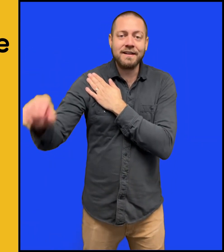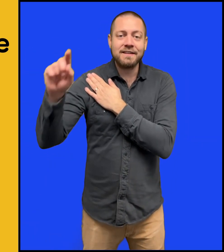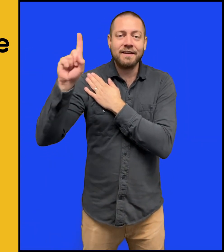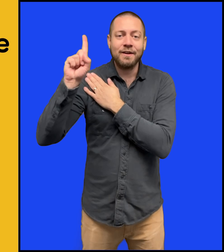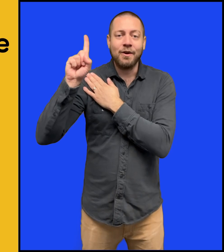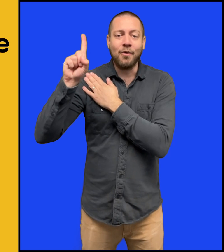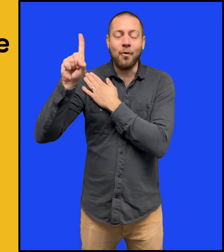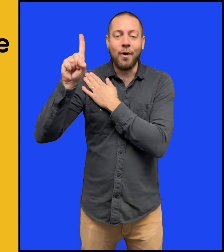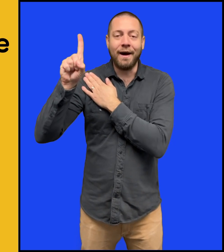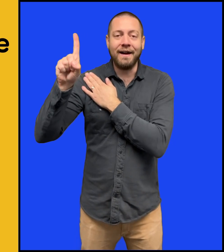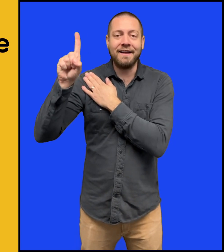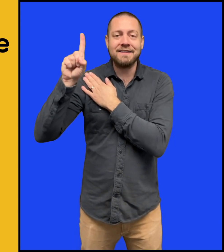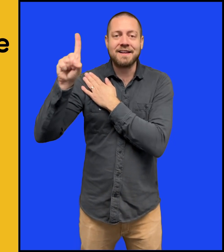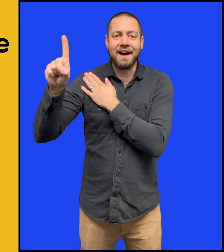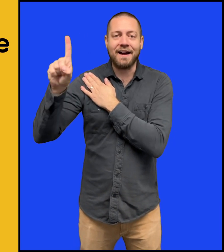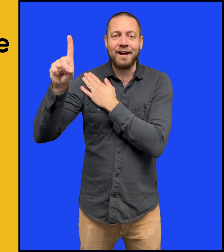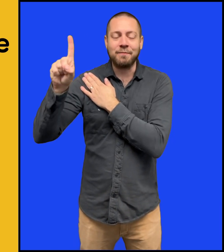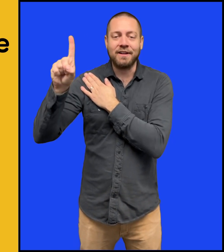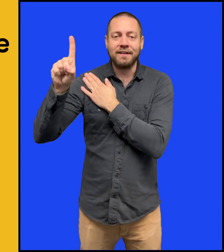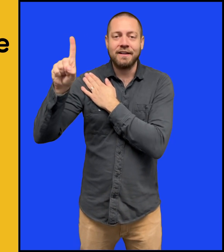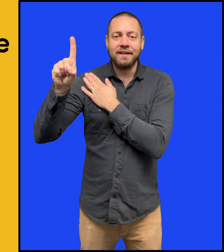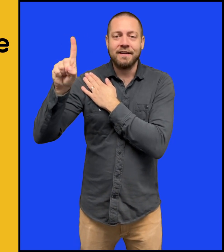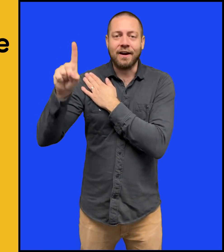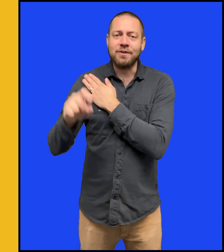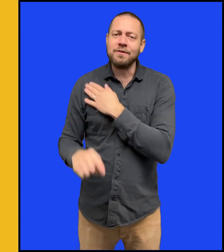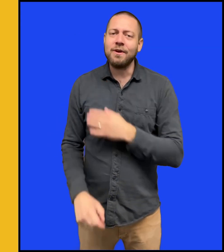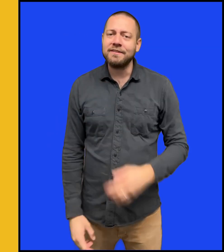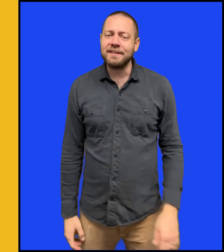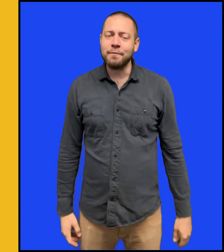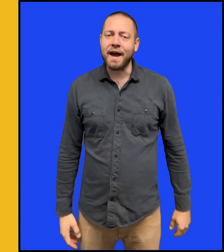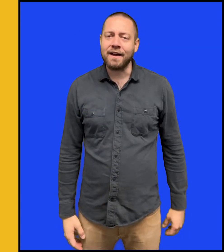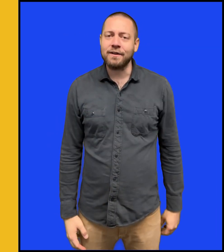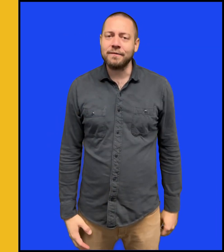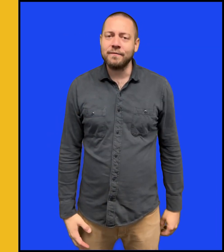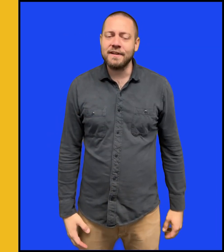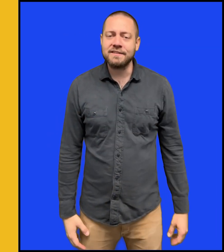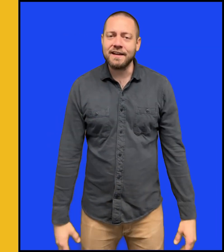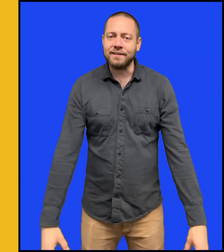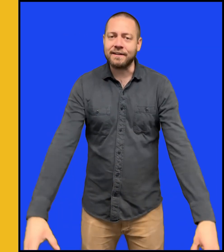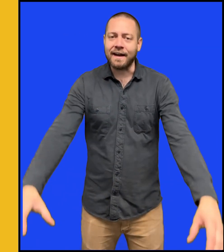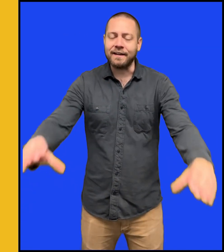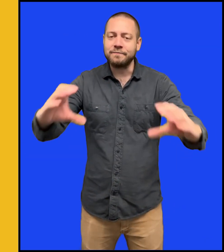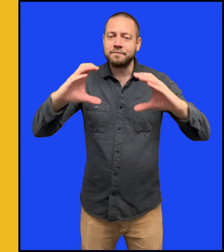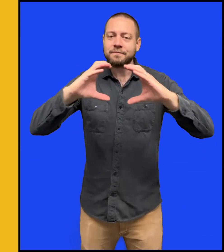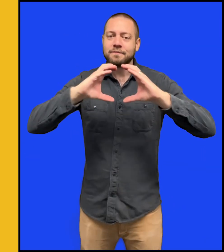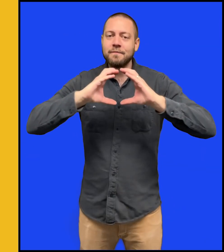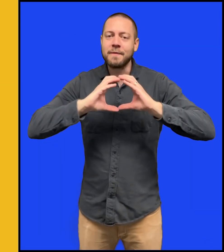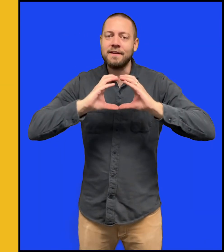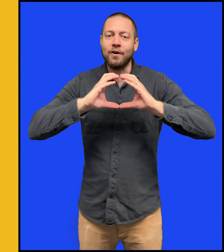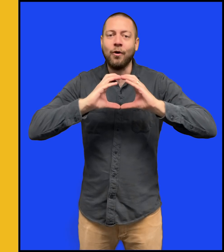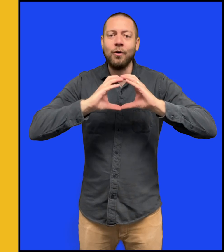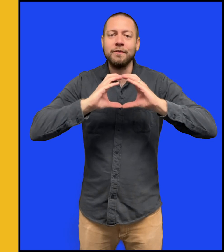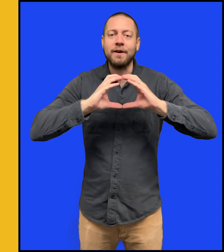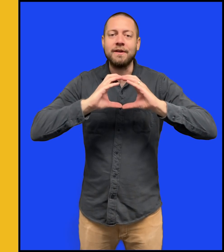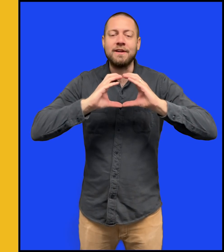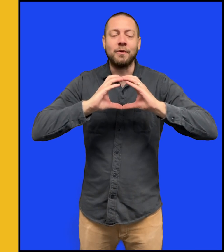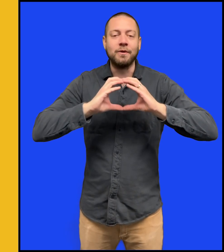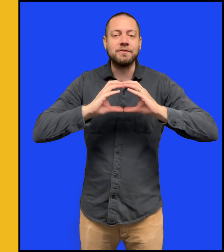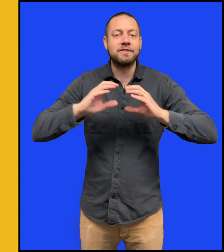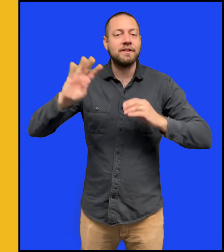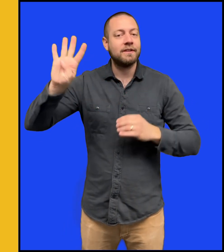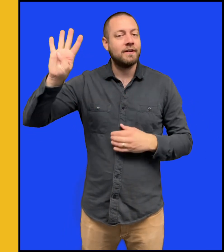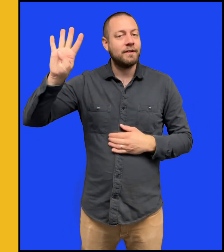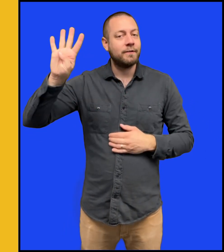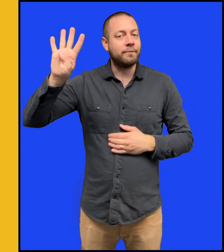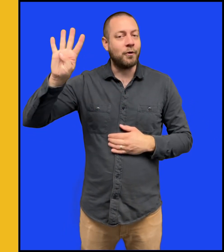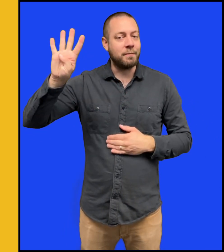That's right, 1 time. Are you noticing a pattern? Let's take a look at it. The whole note